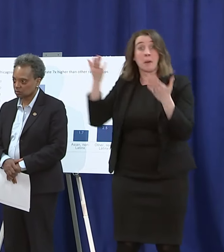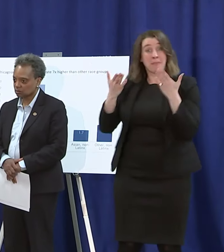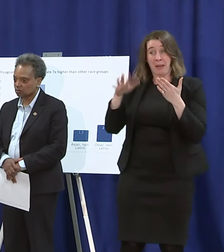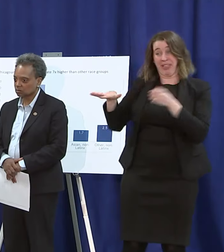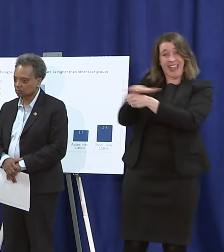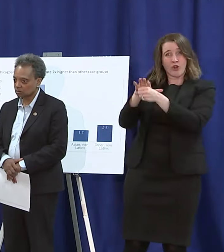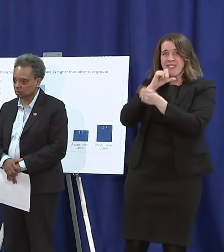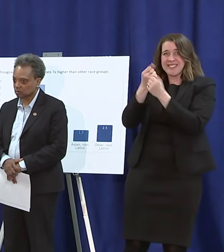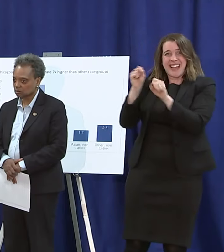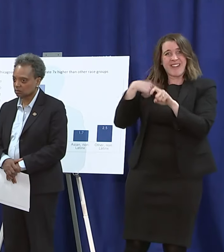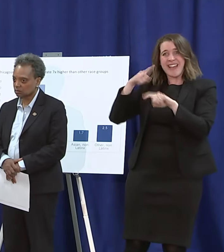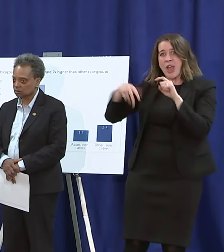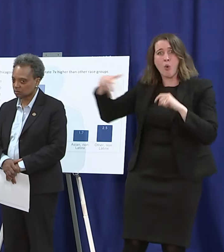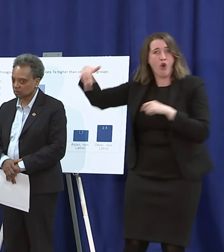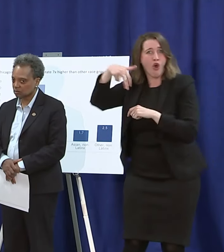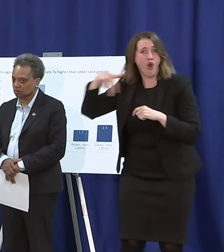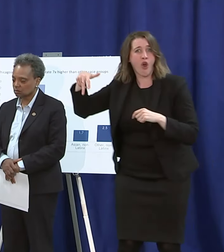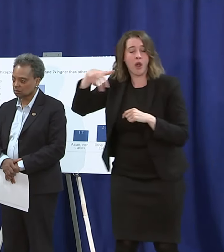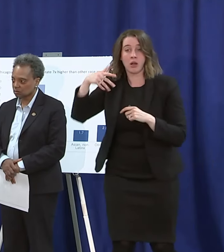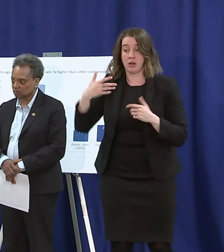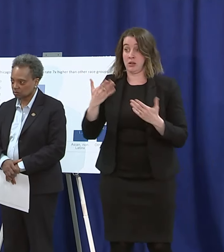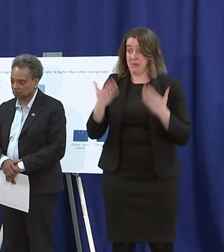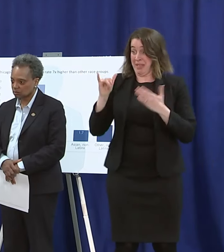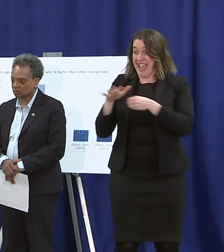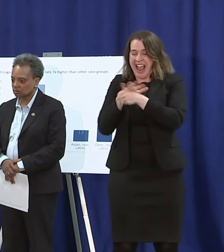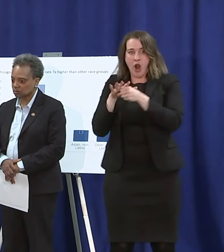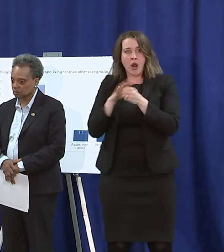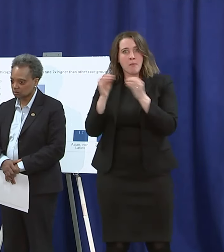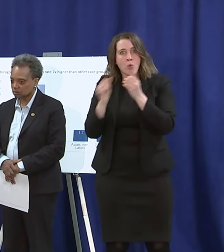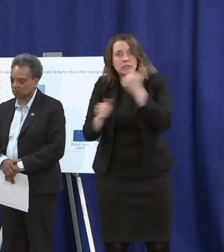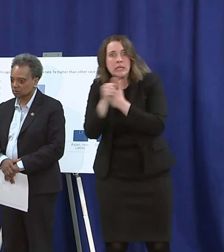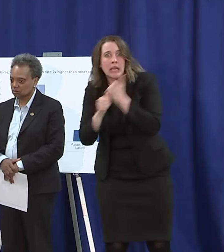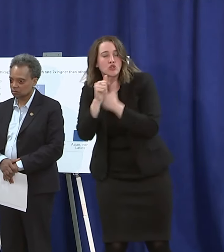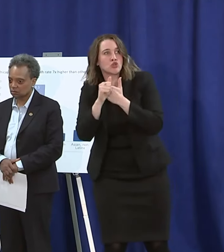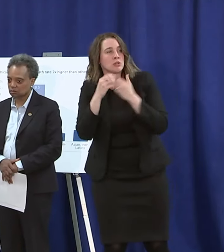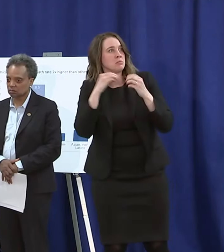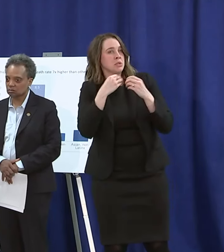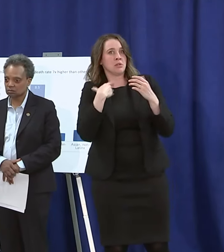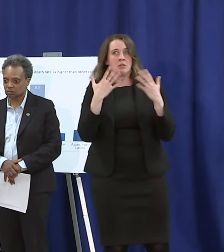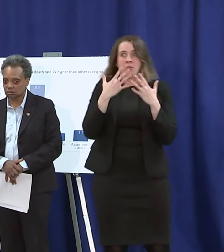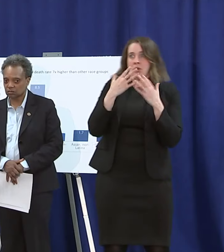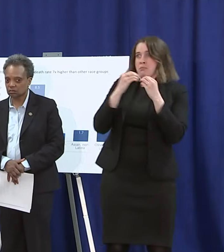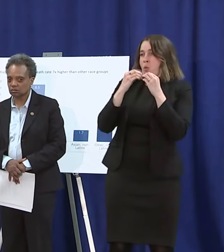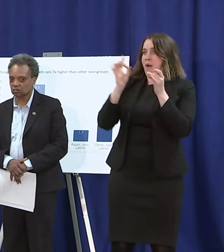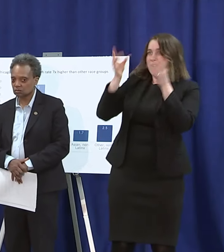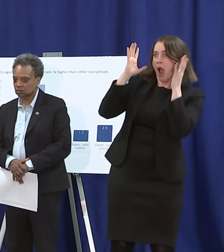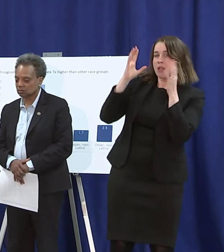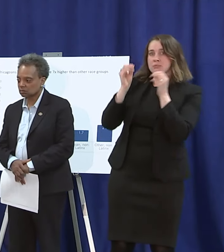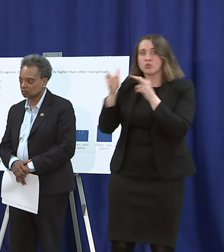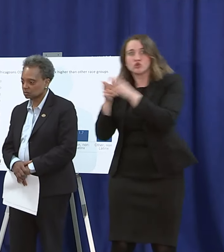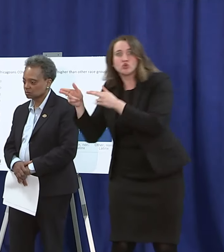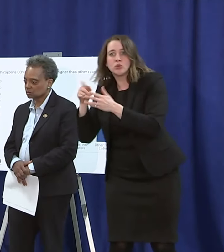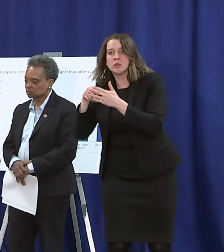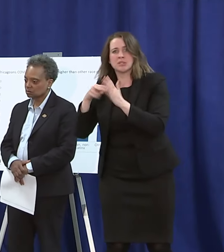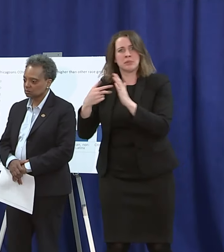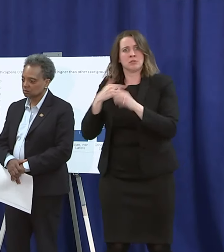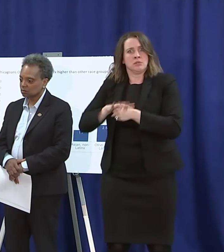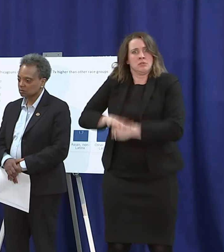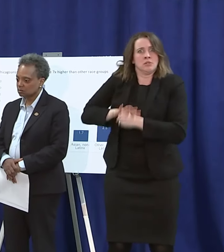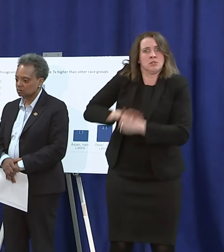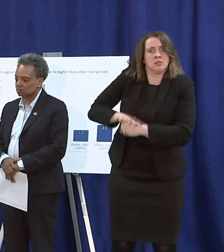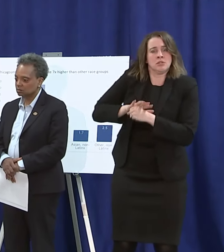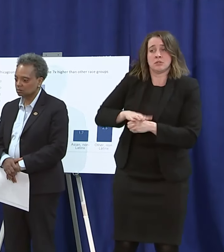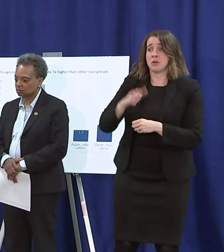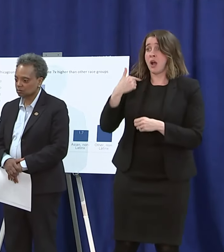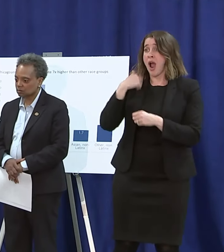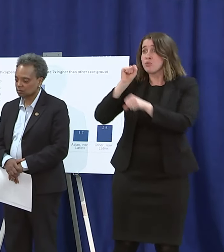streets. People living in higher stress environments where there may be more exposure to violence, or people who are working multiple